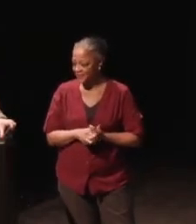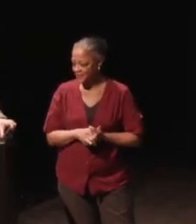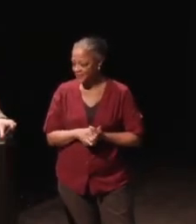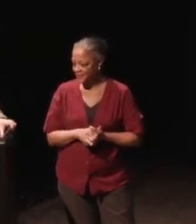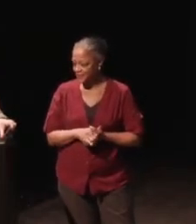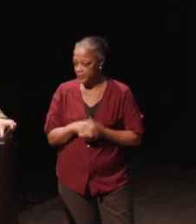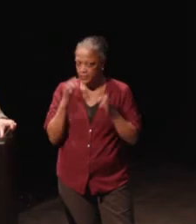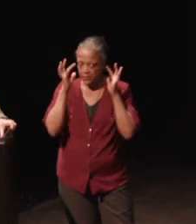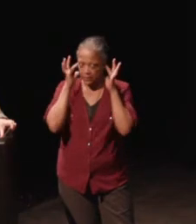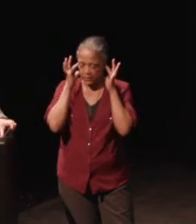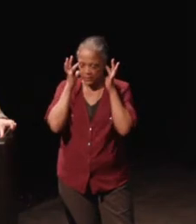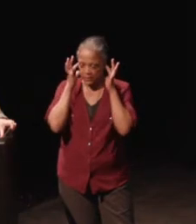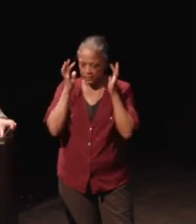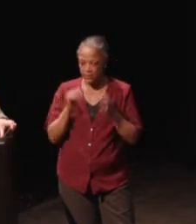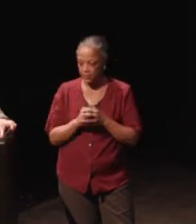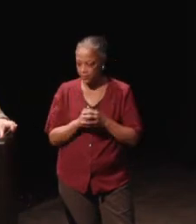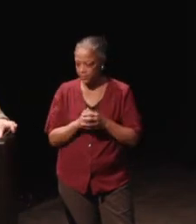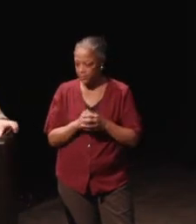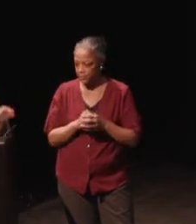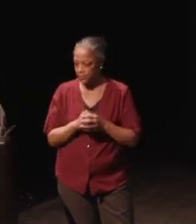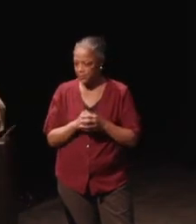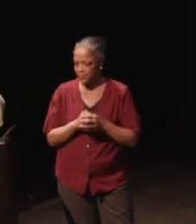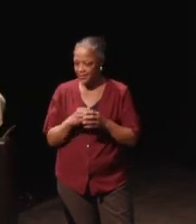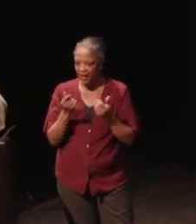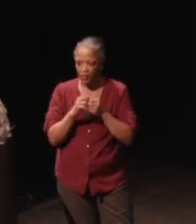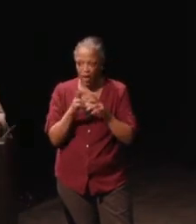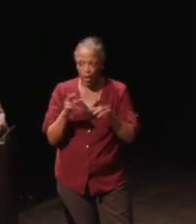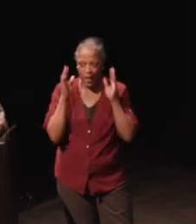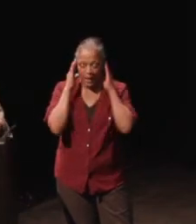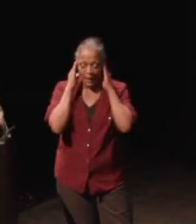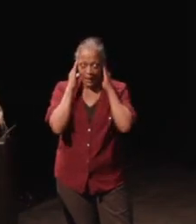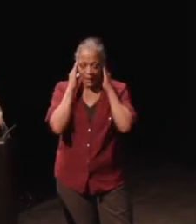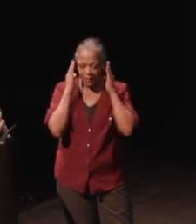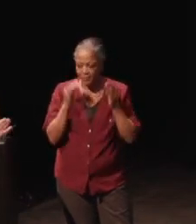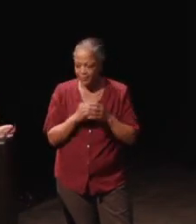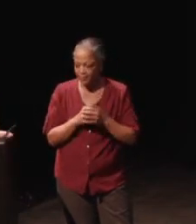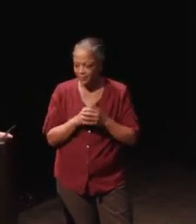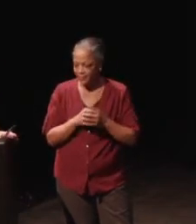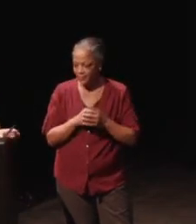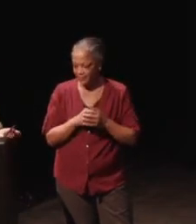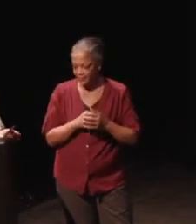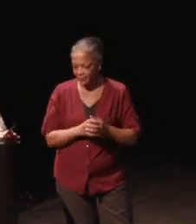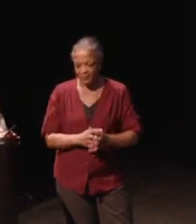I think I'm going to play it. I know, that's right, yes. I'm